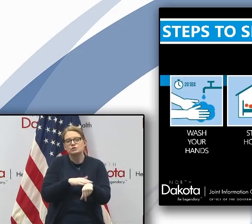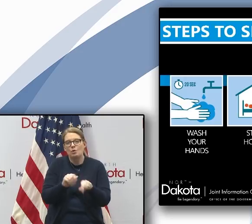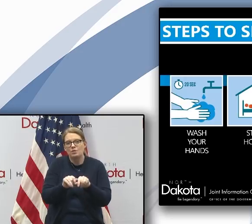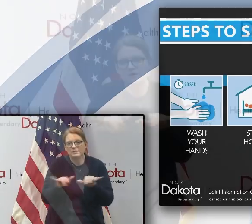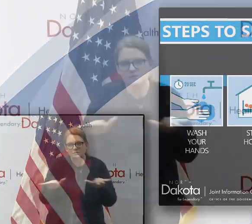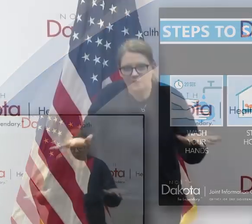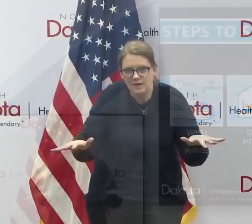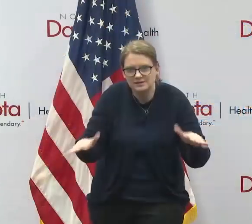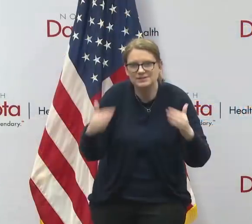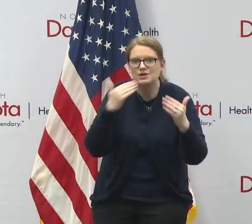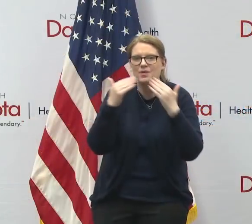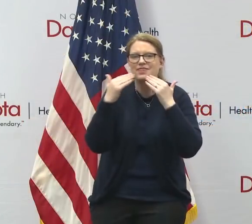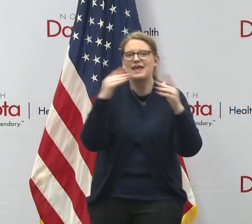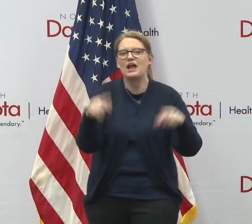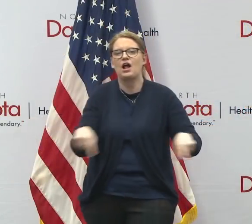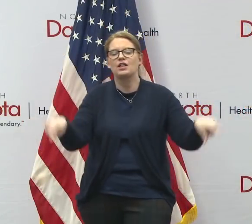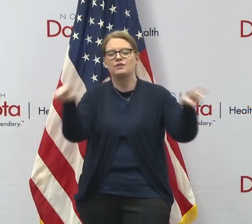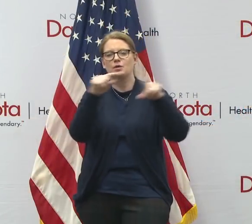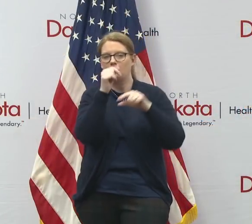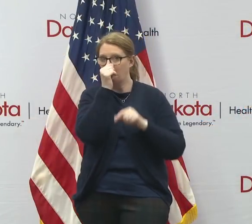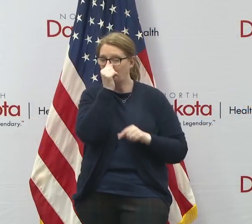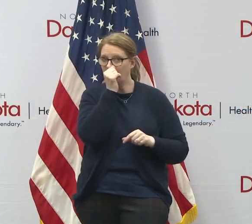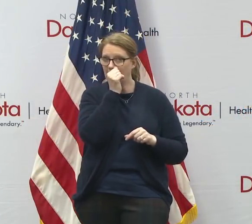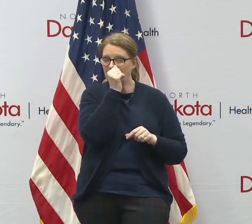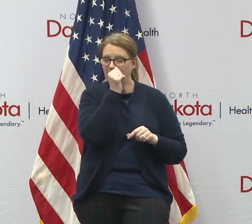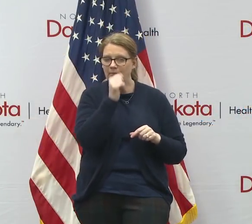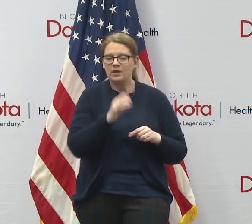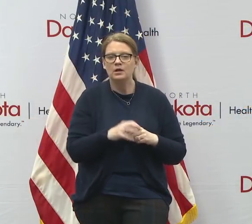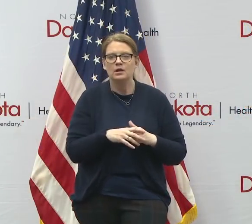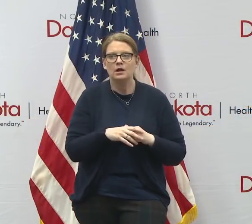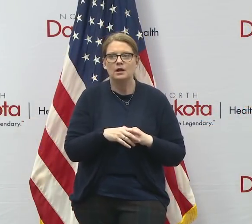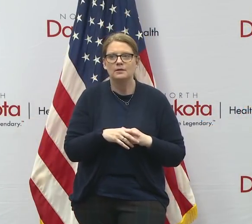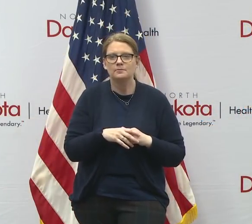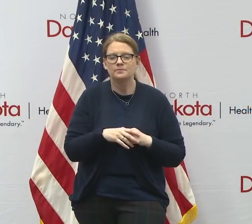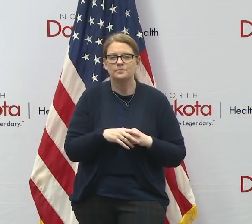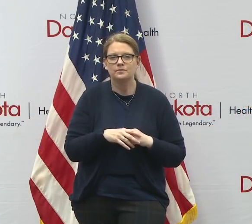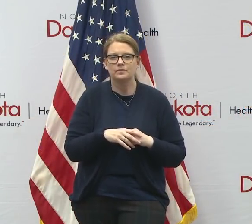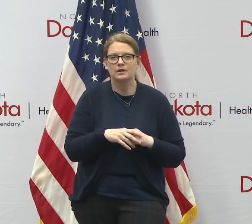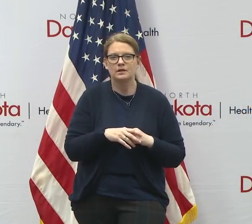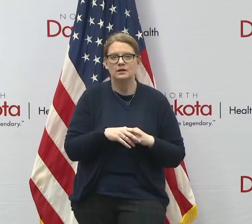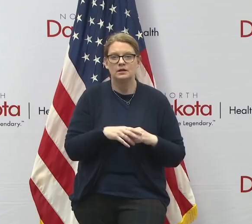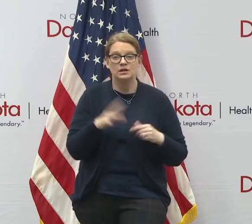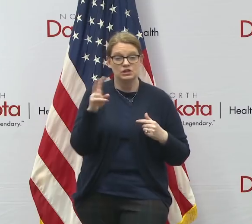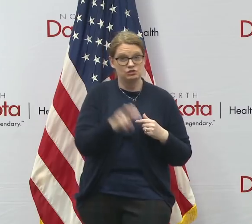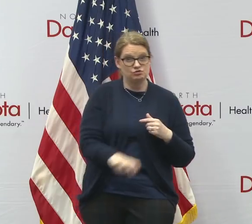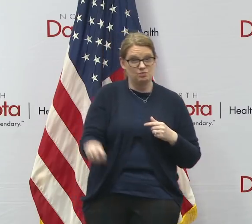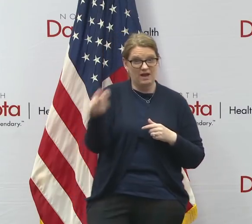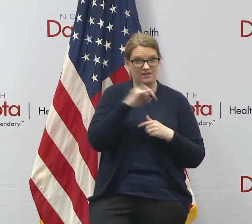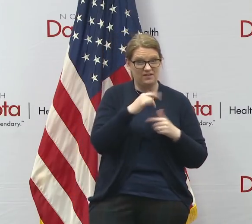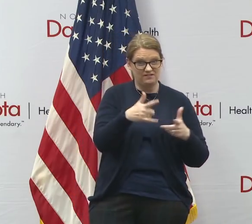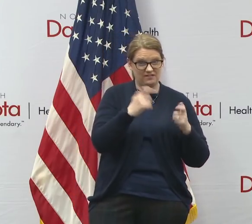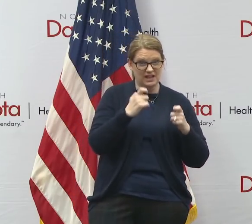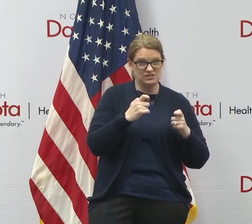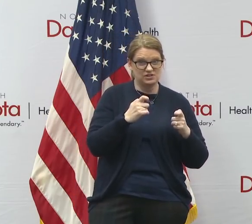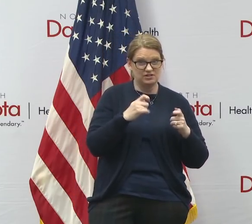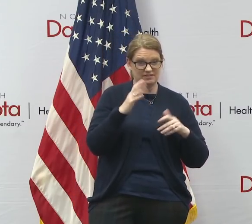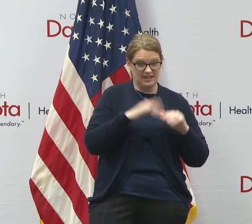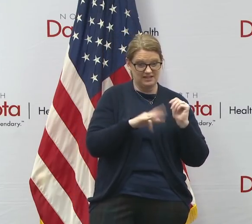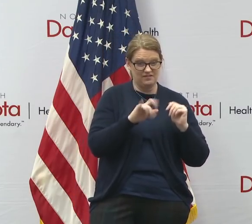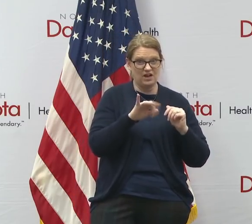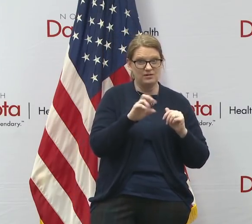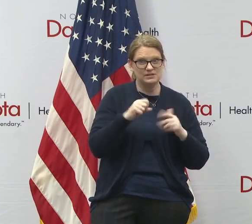that. Another big thing I want to highlight, apparently the only thing that travels faster than the virus in North Dakota